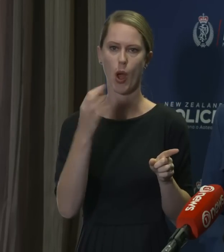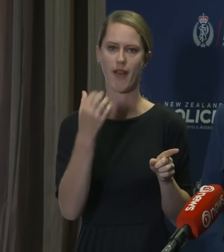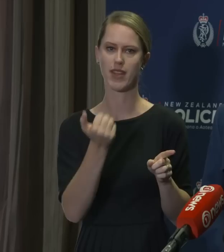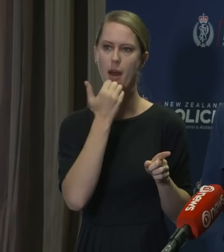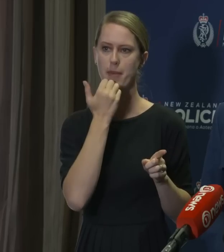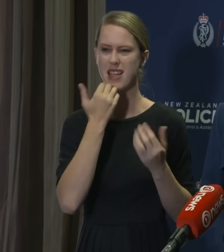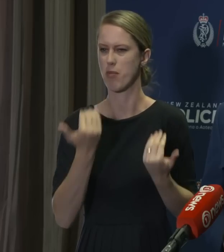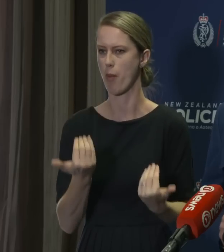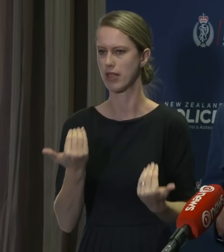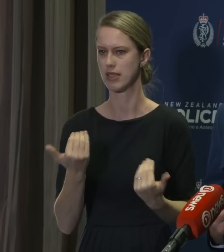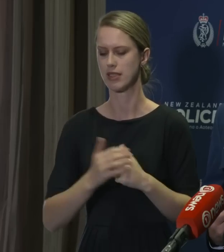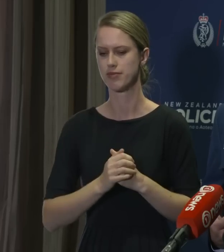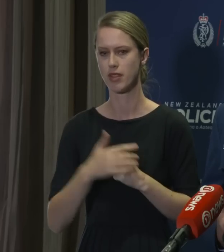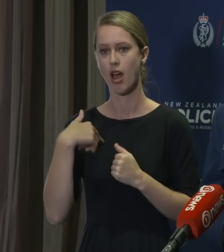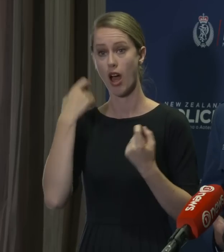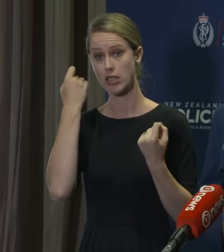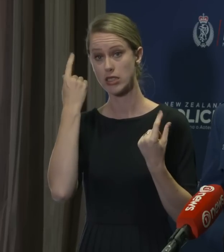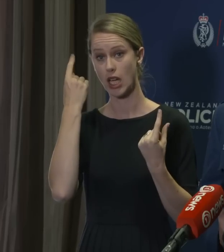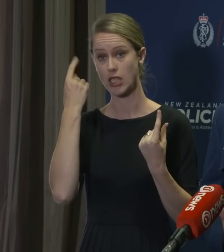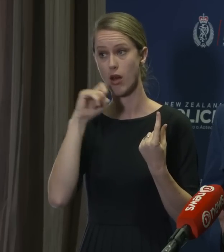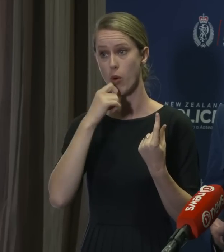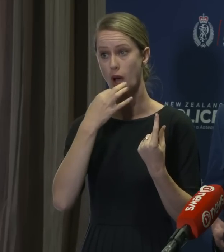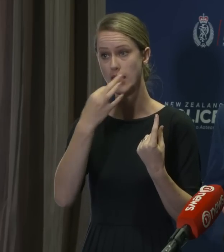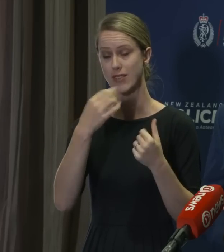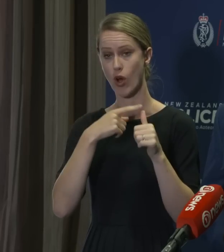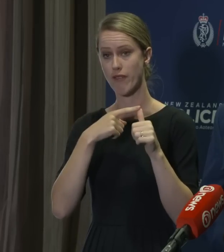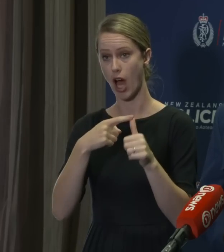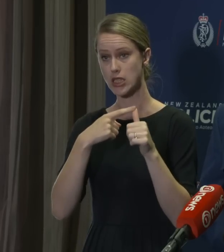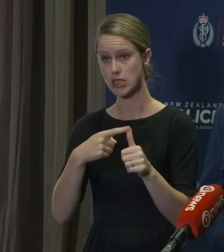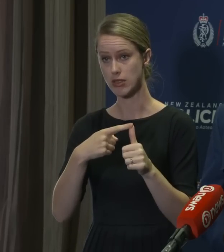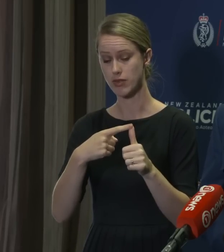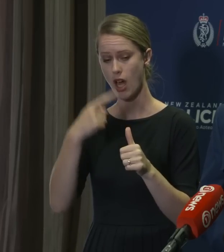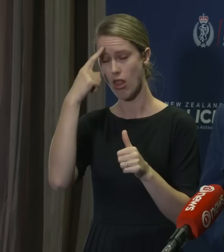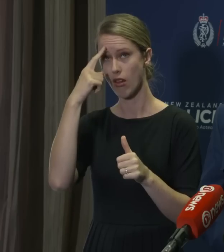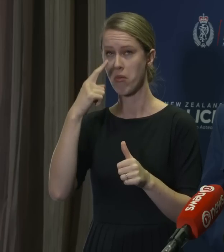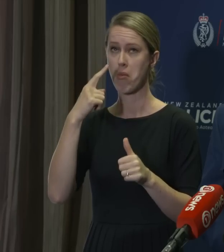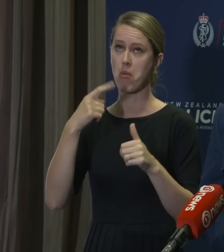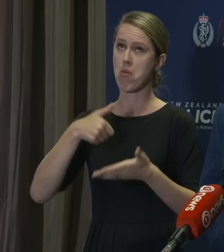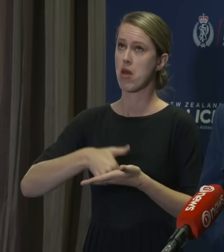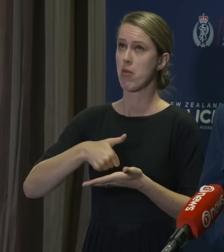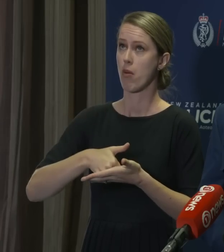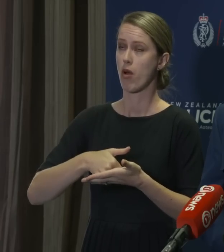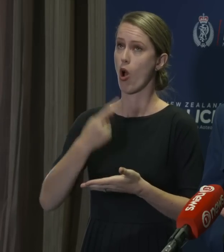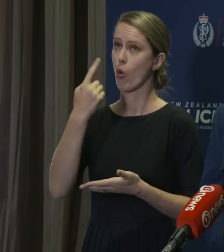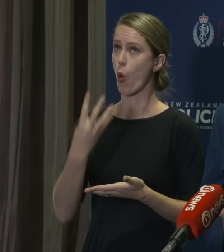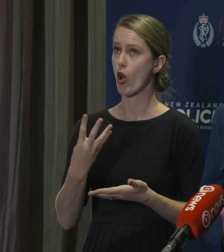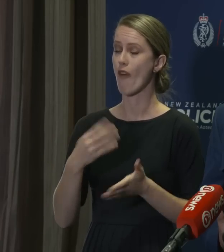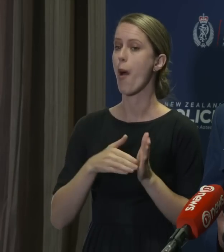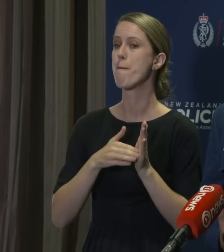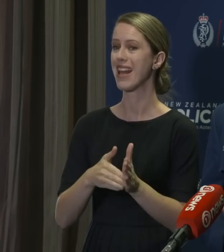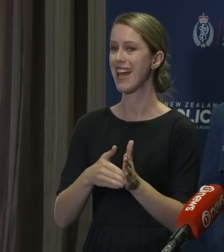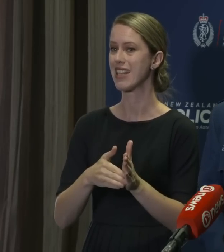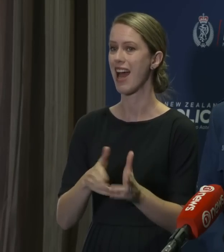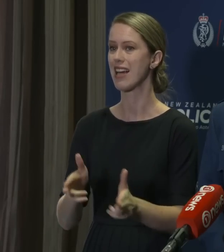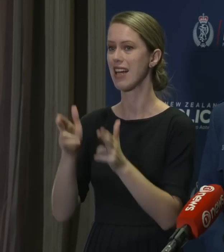but I understand, and I will ask for some advice on this. I think there are at least 250,000 firearms holders in